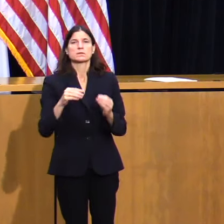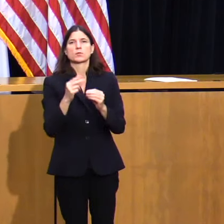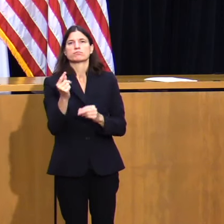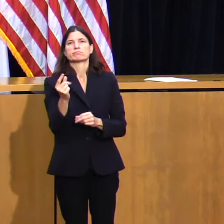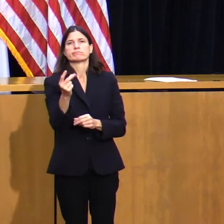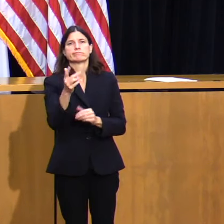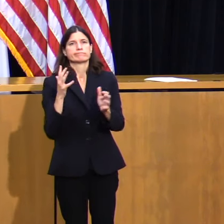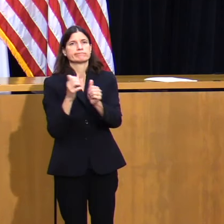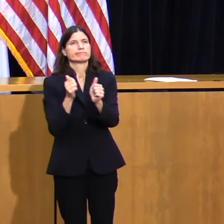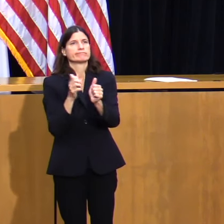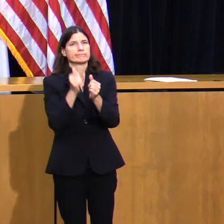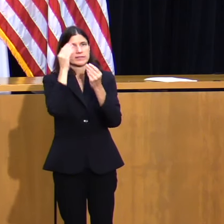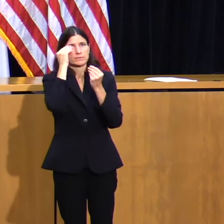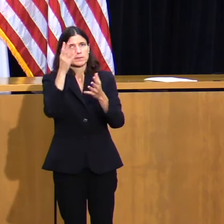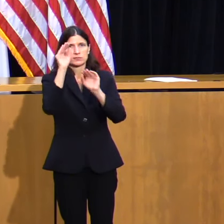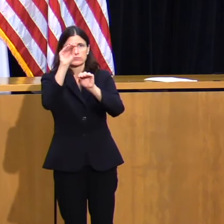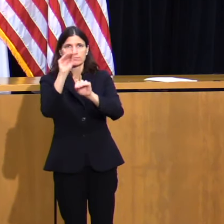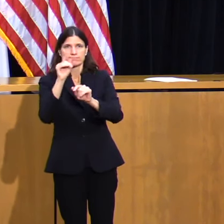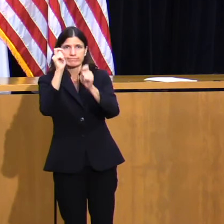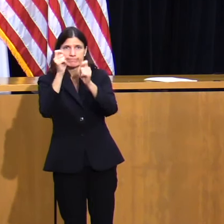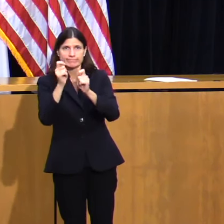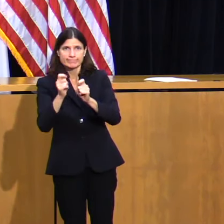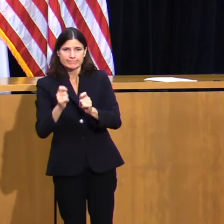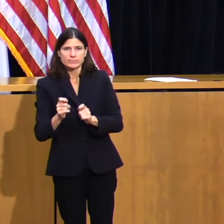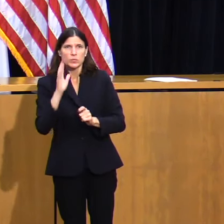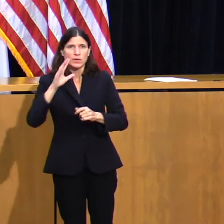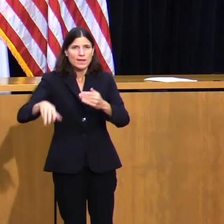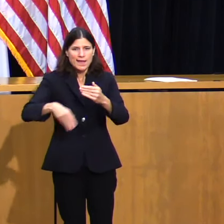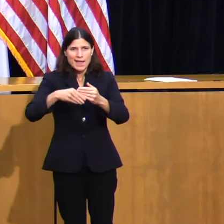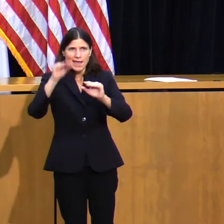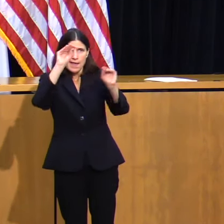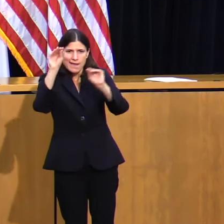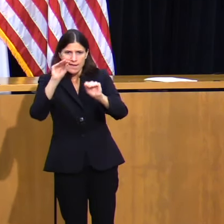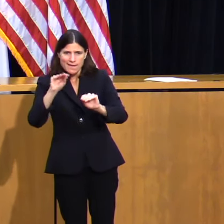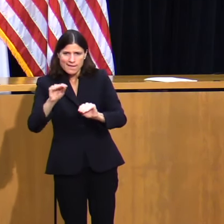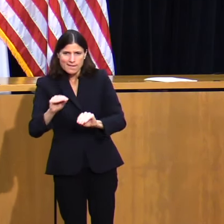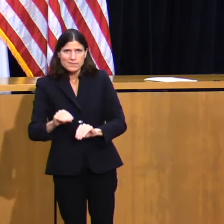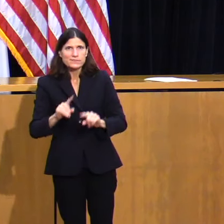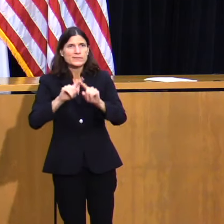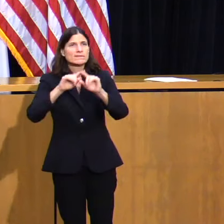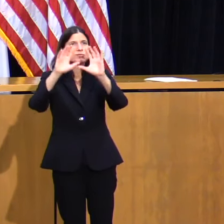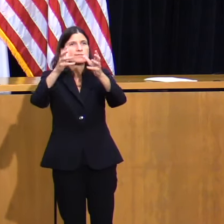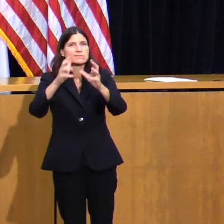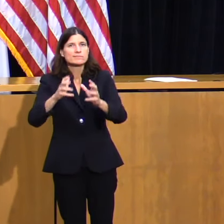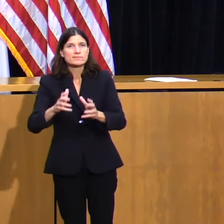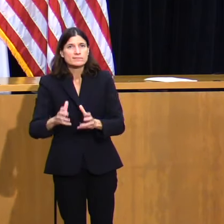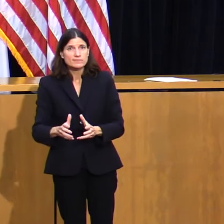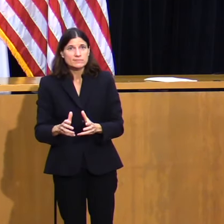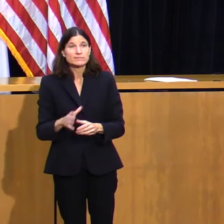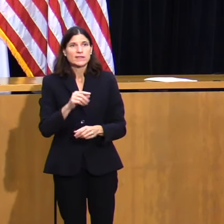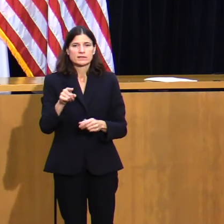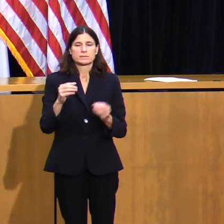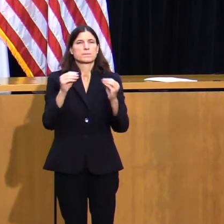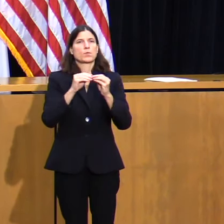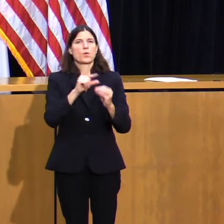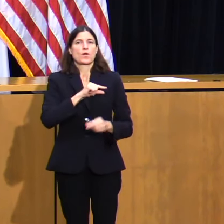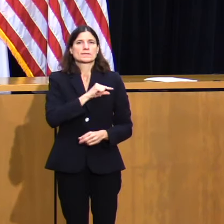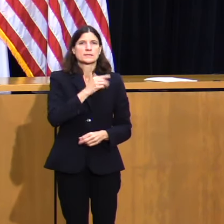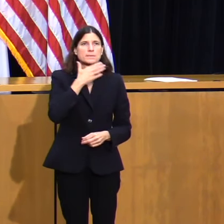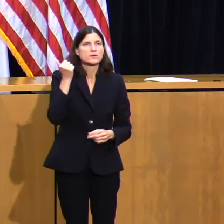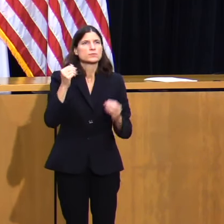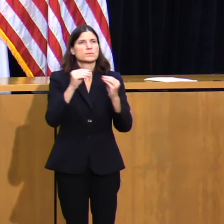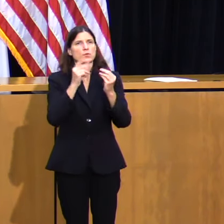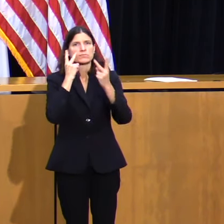100,000. Incorporating an electronic quality assurance dashboard to monitor data flows and errors,